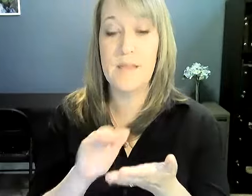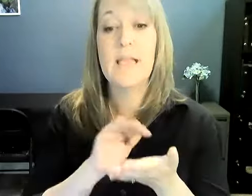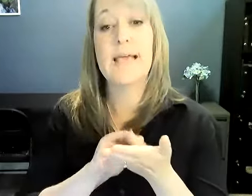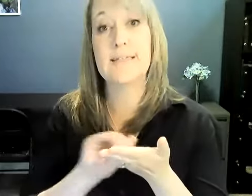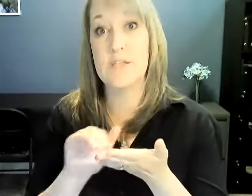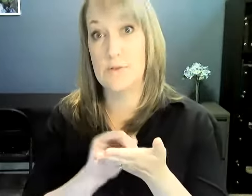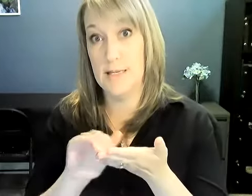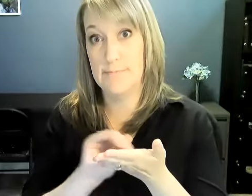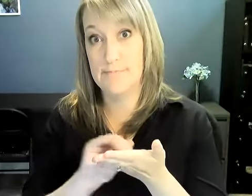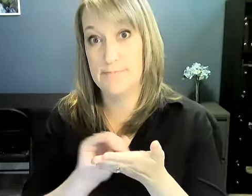Excuse me.